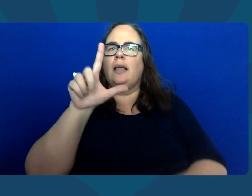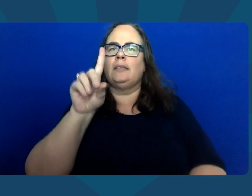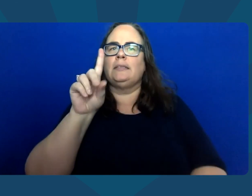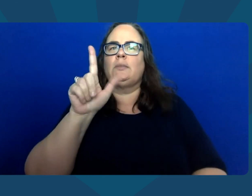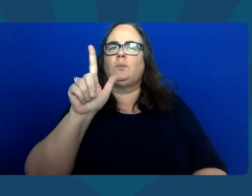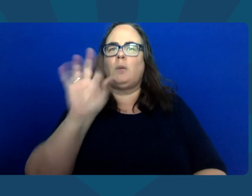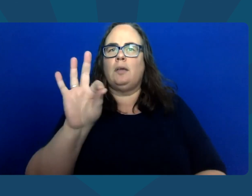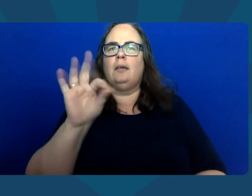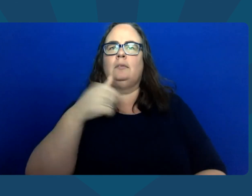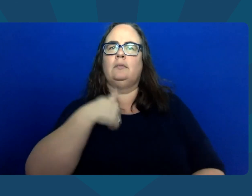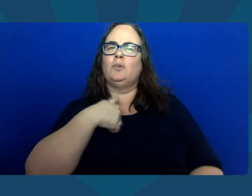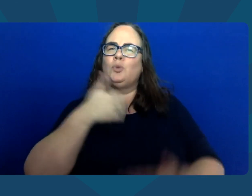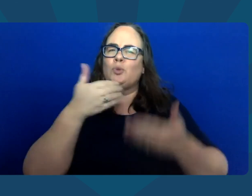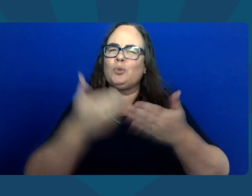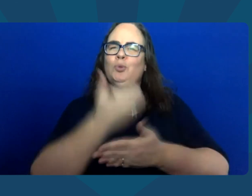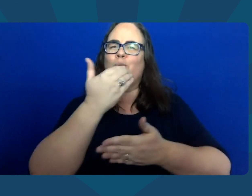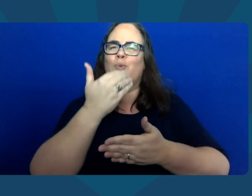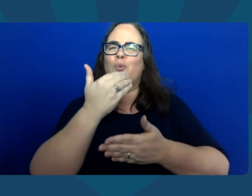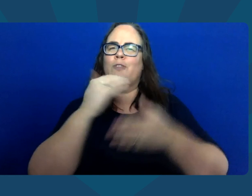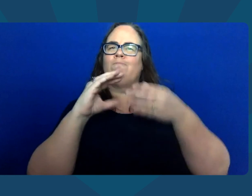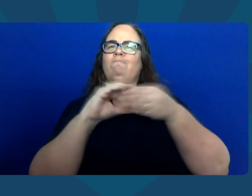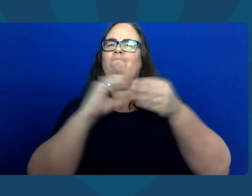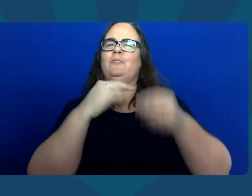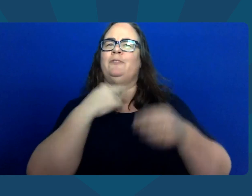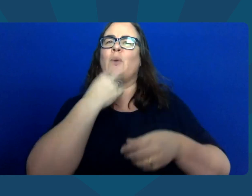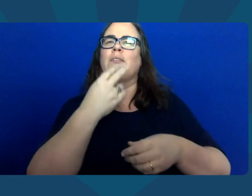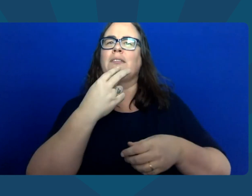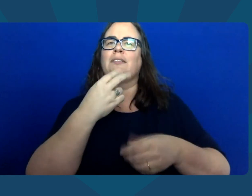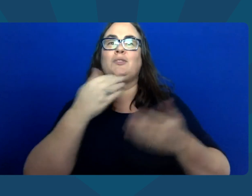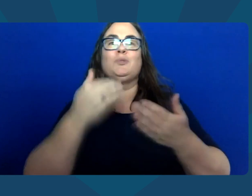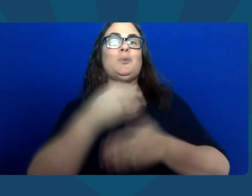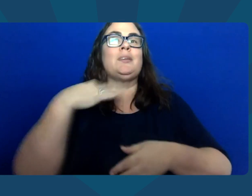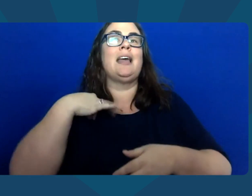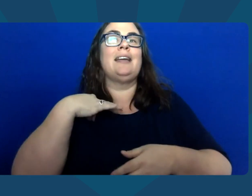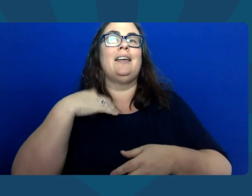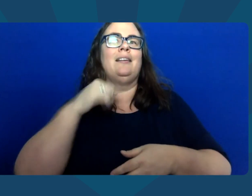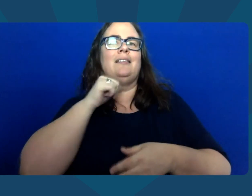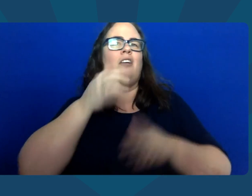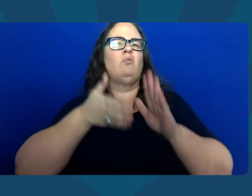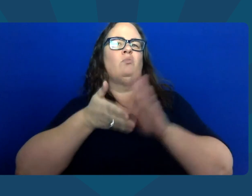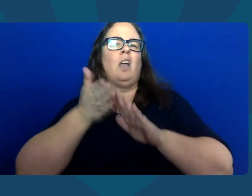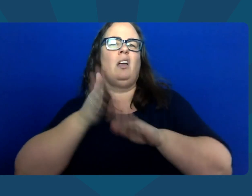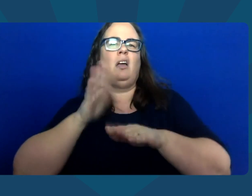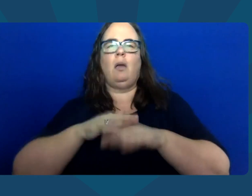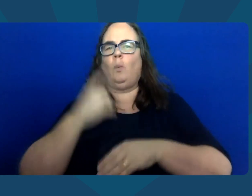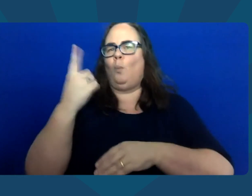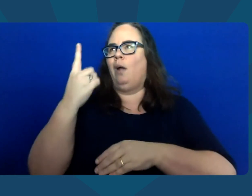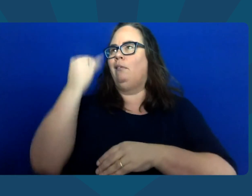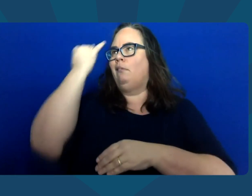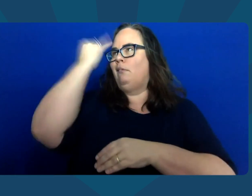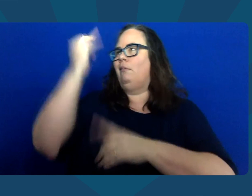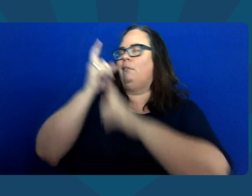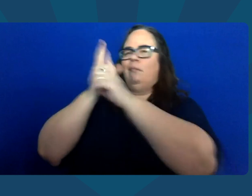in Legislative District 29. I am a new voice, a new candidate, not running on